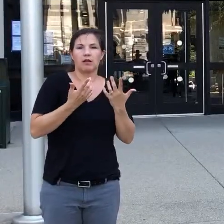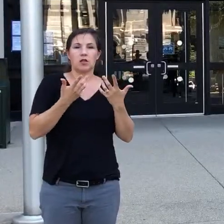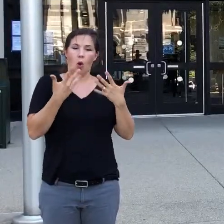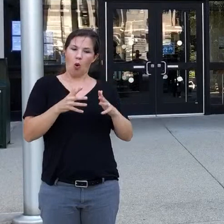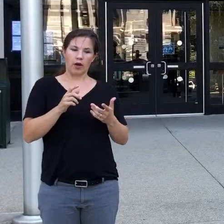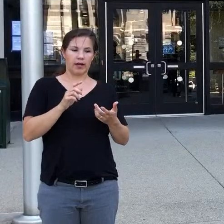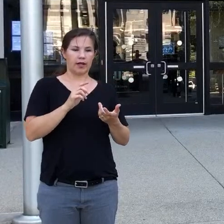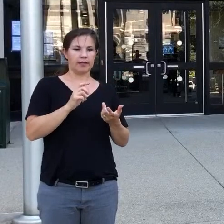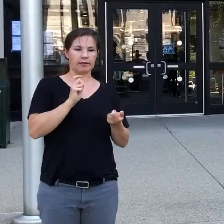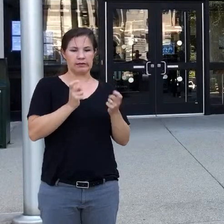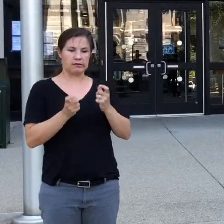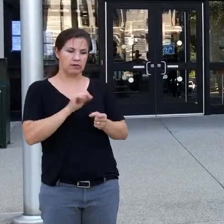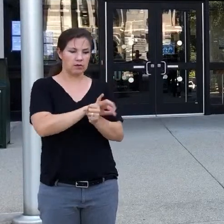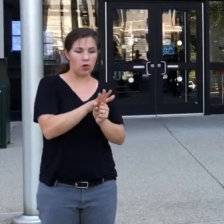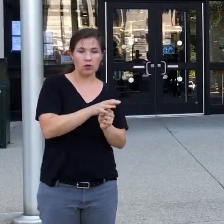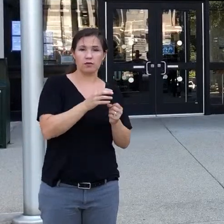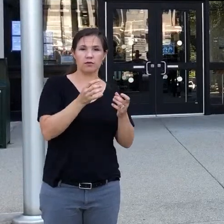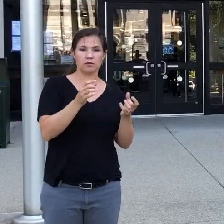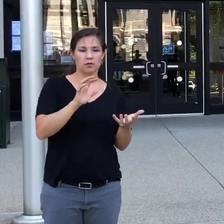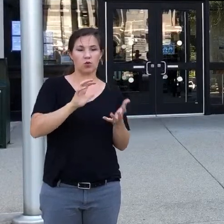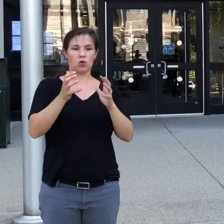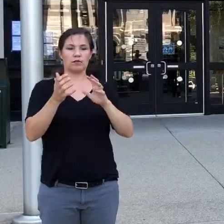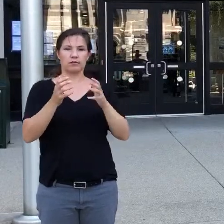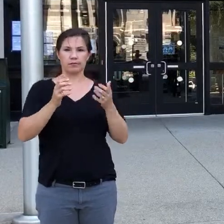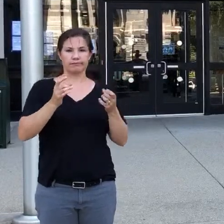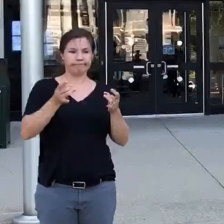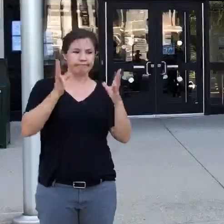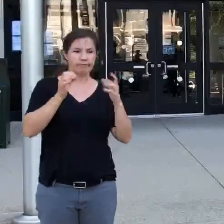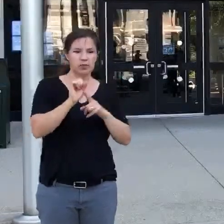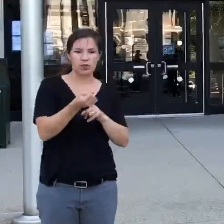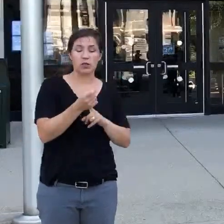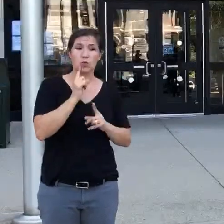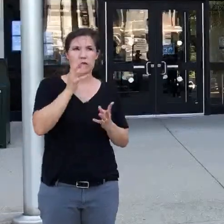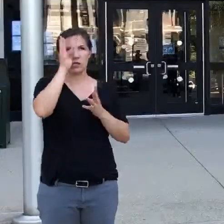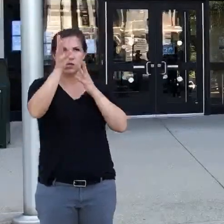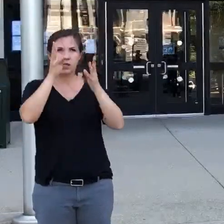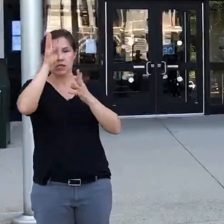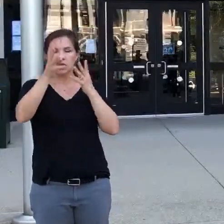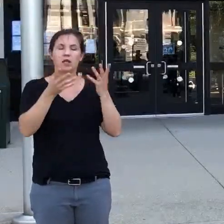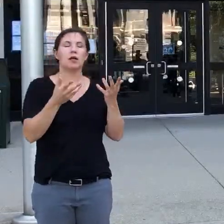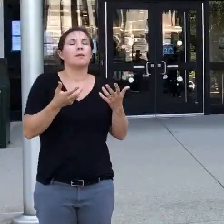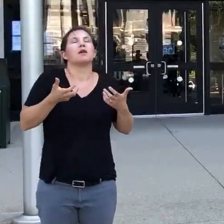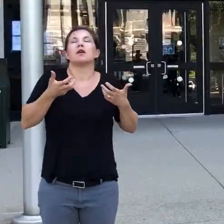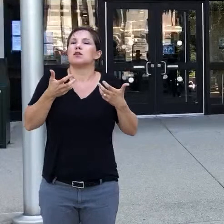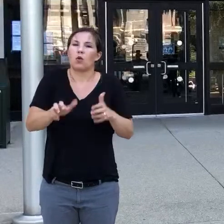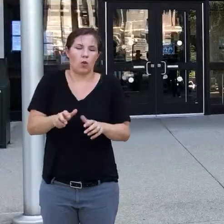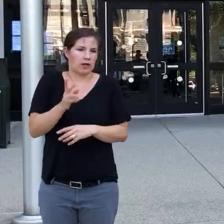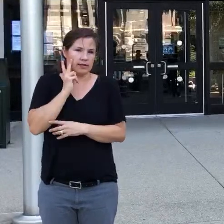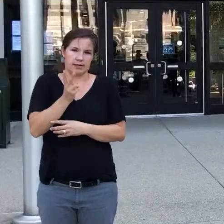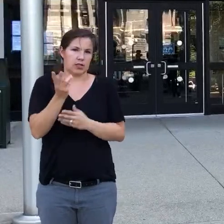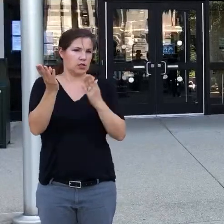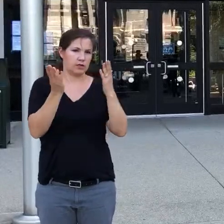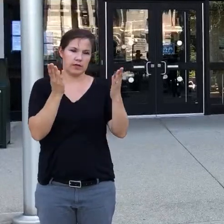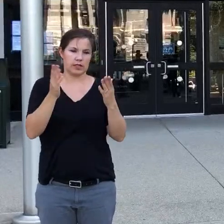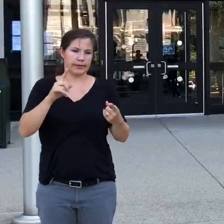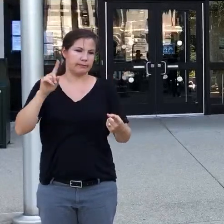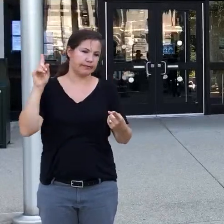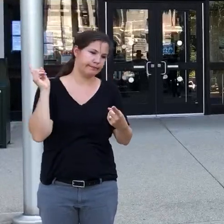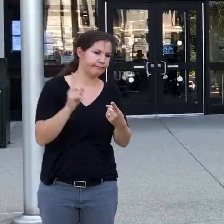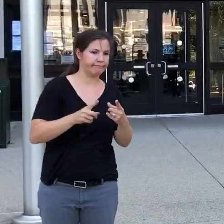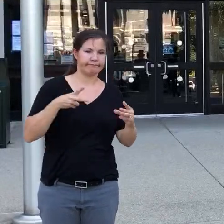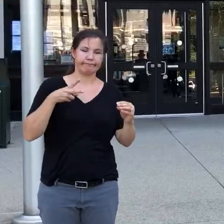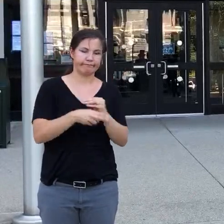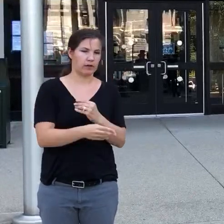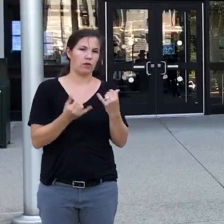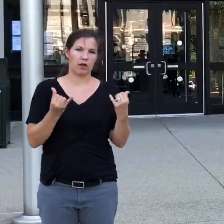crisis and very creatively. But we really do not want to see any services suffer right